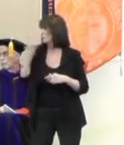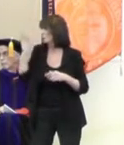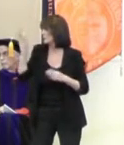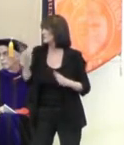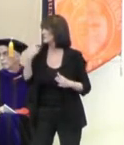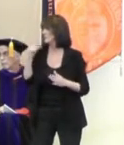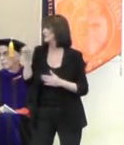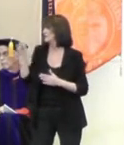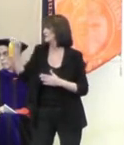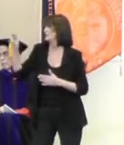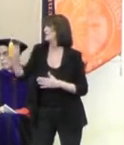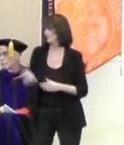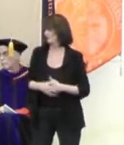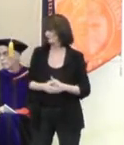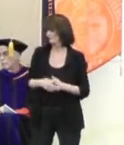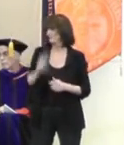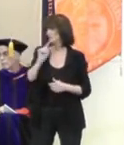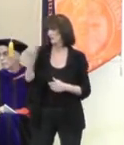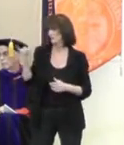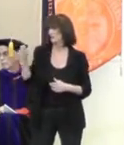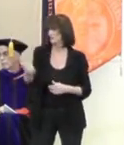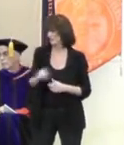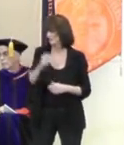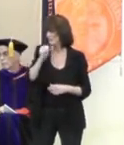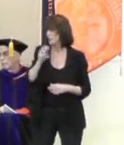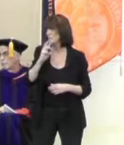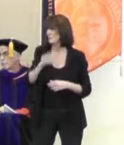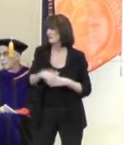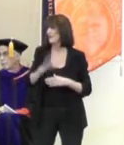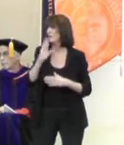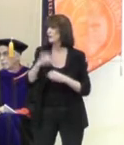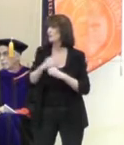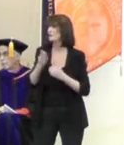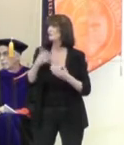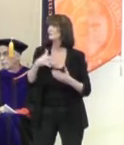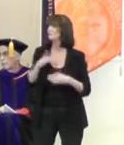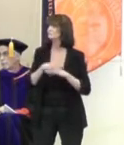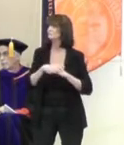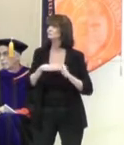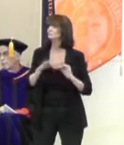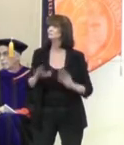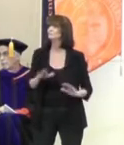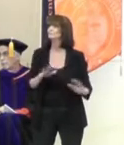gin. It's a bottle of gin. And it will soothe you. So,